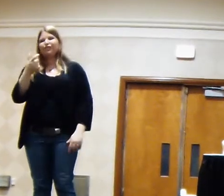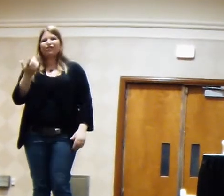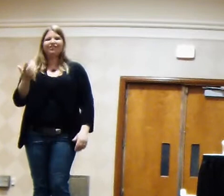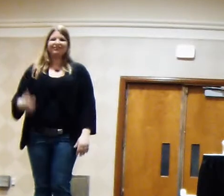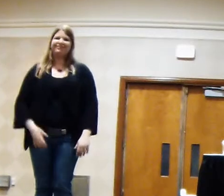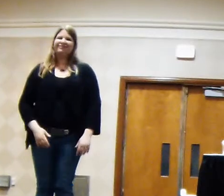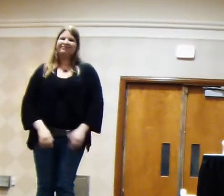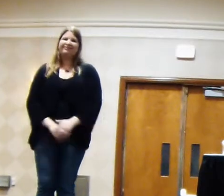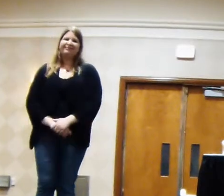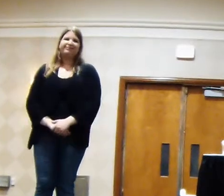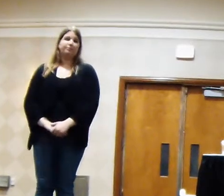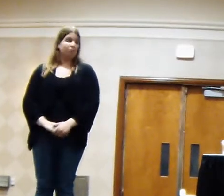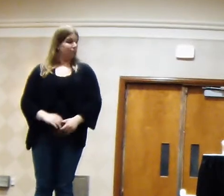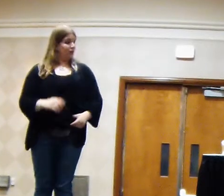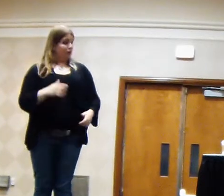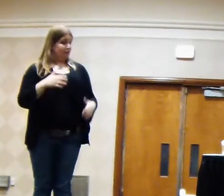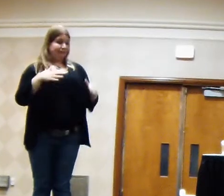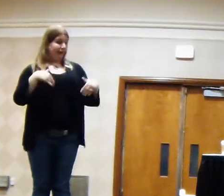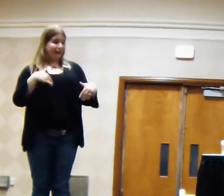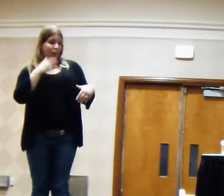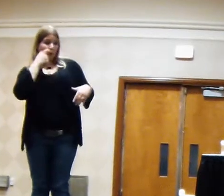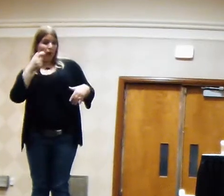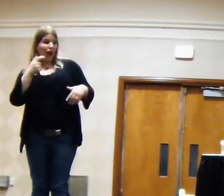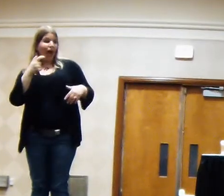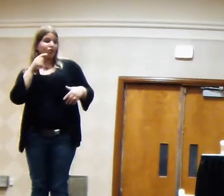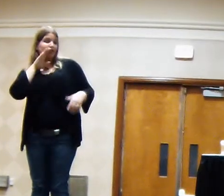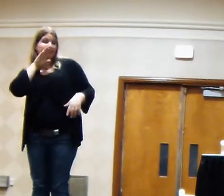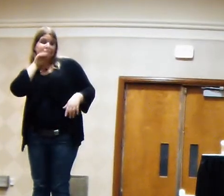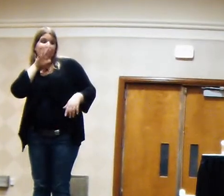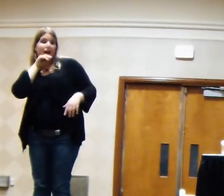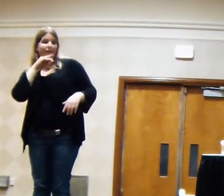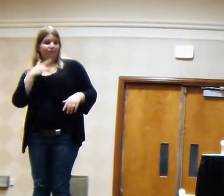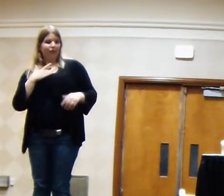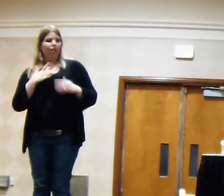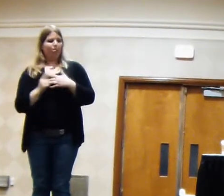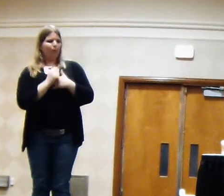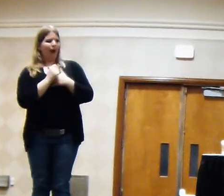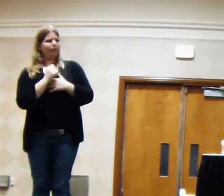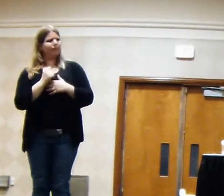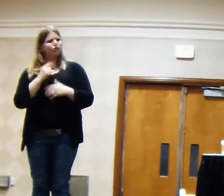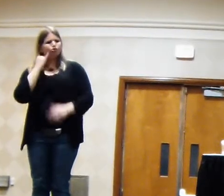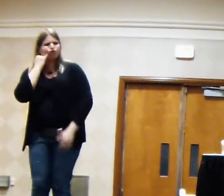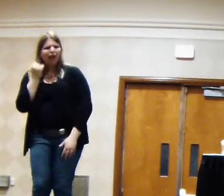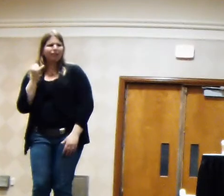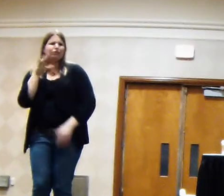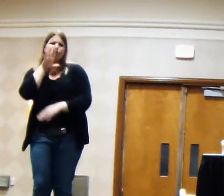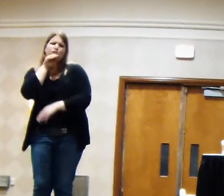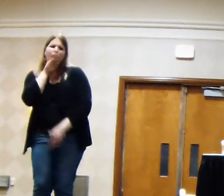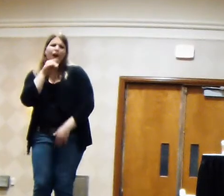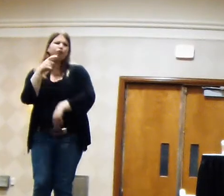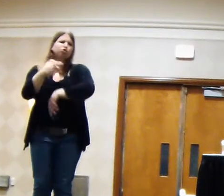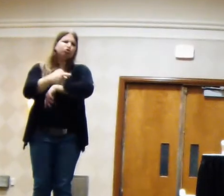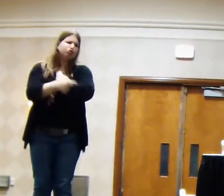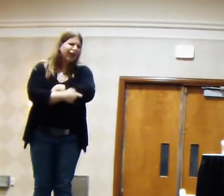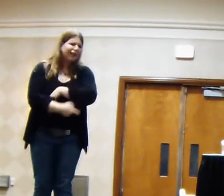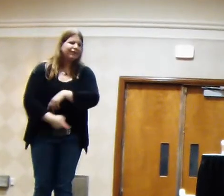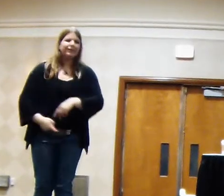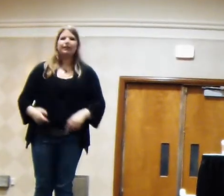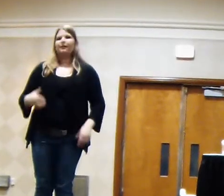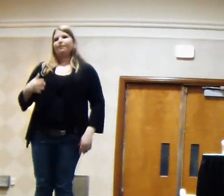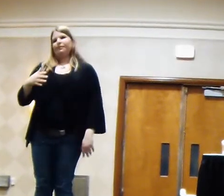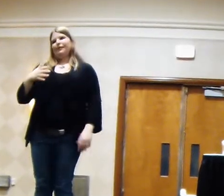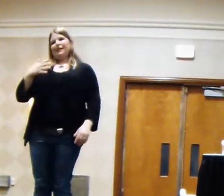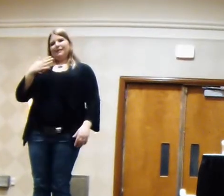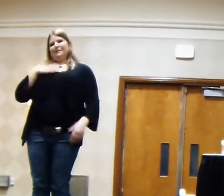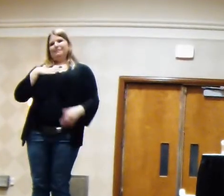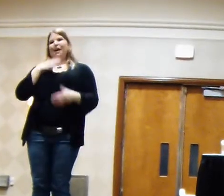know. Well, that's why they haven't seen Howard the Duck is they felt a little threatened by that it's duck. True. It's like, sort of cheating. My daughter was just on Conan and she